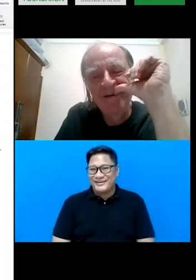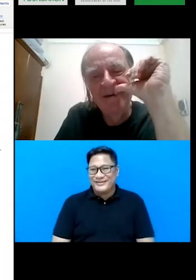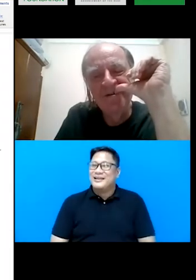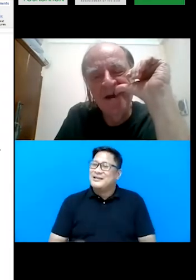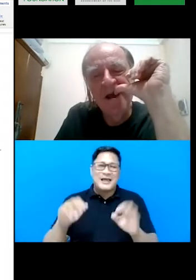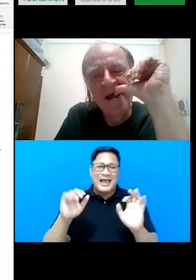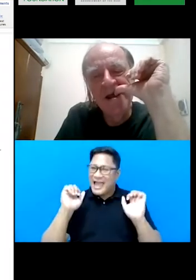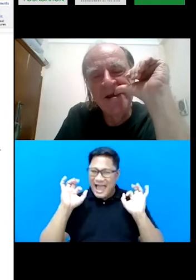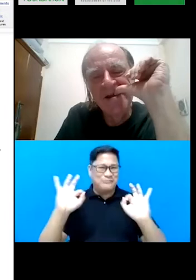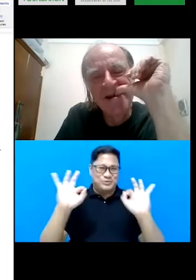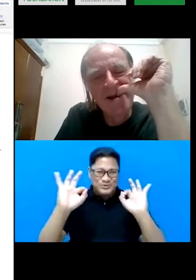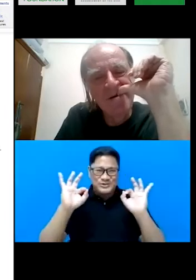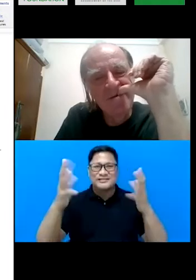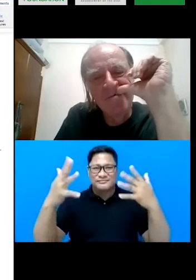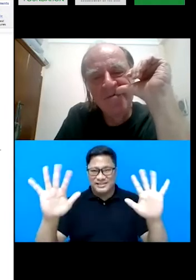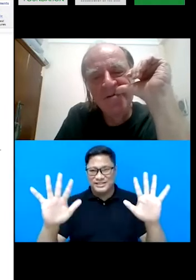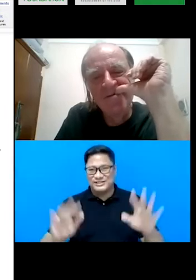Absolutely finished. Yeah.